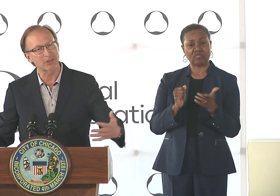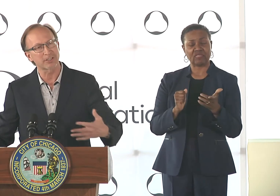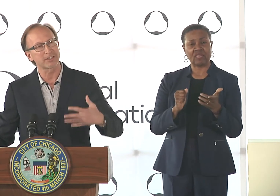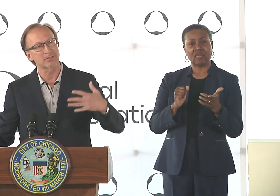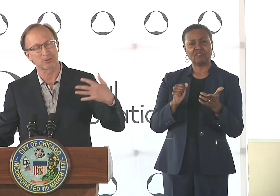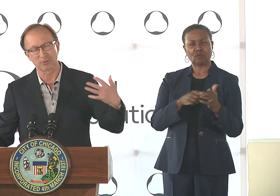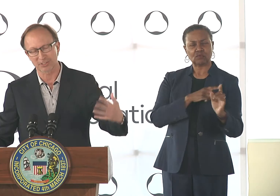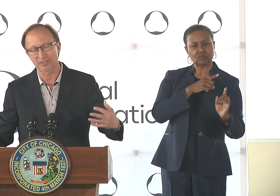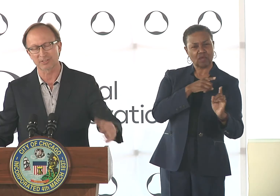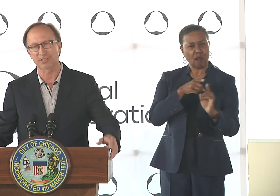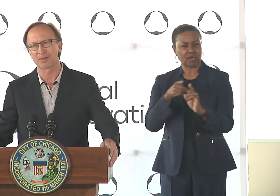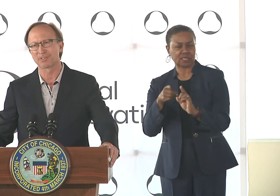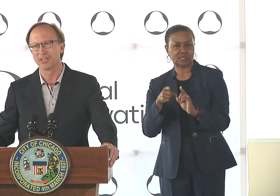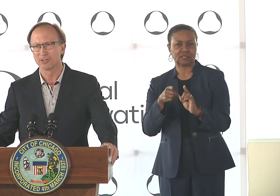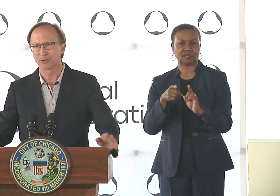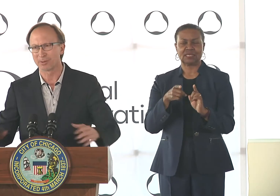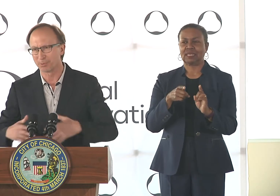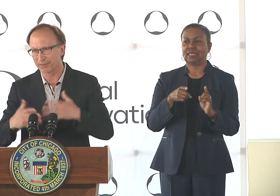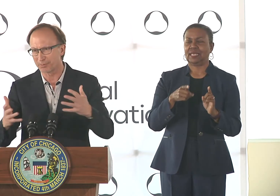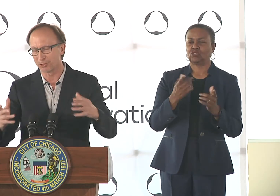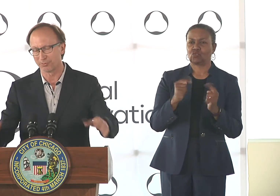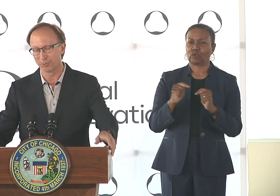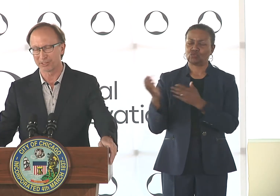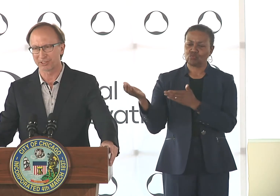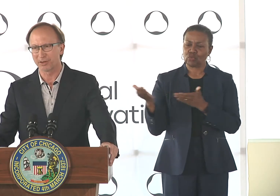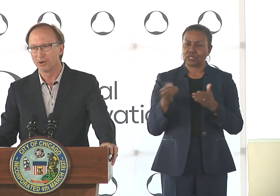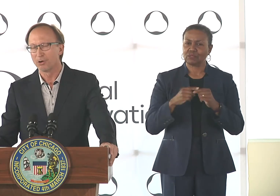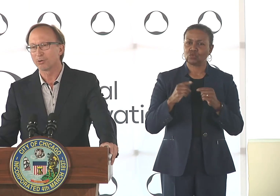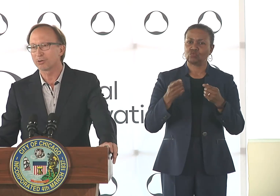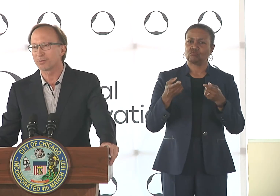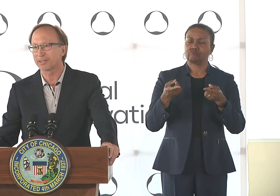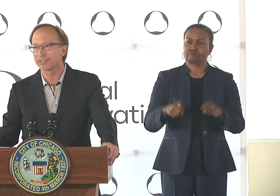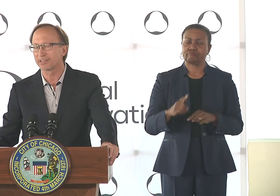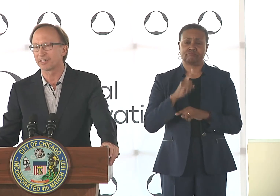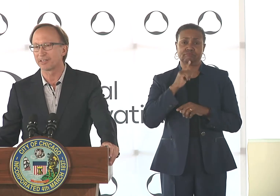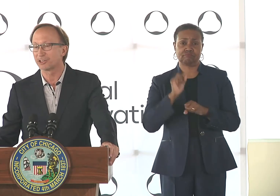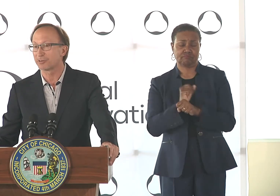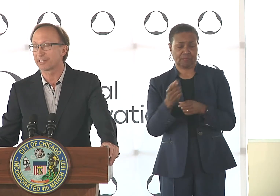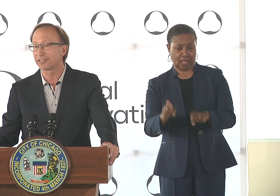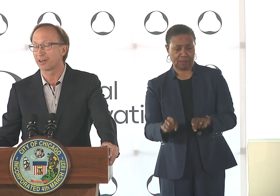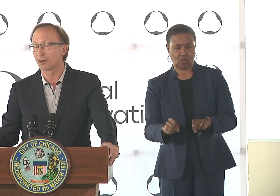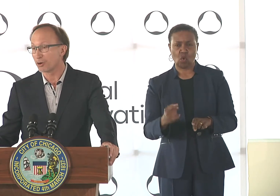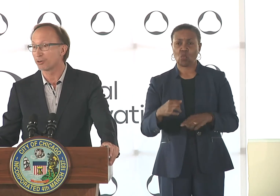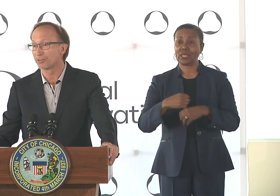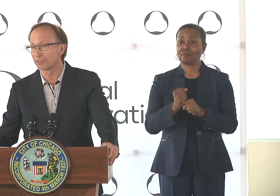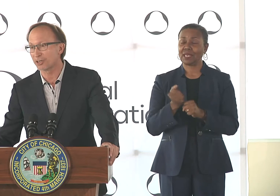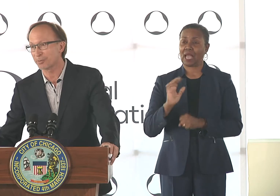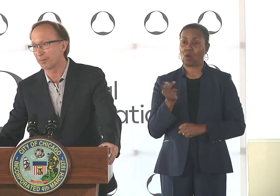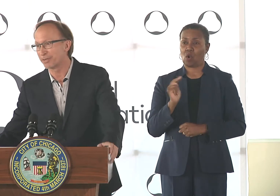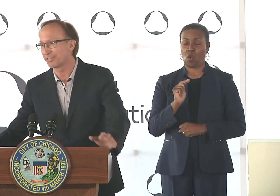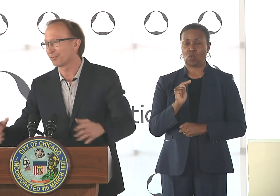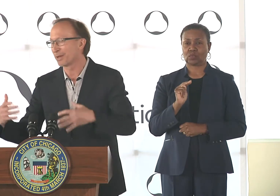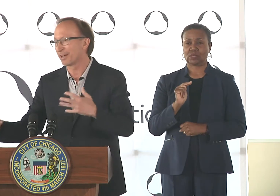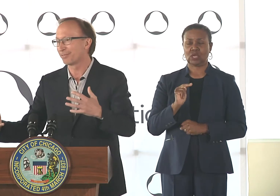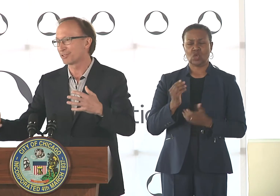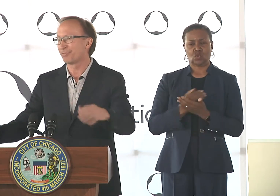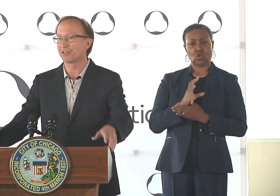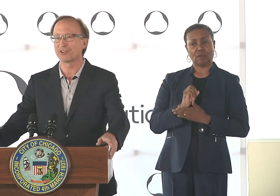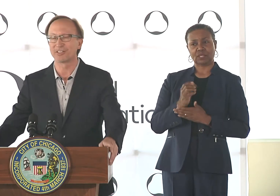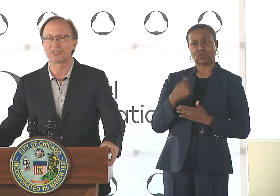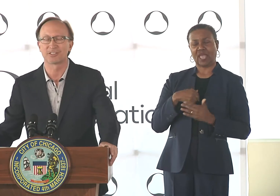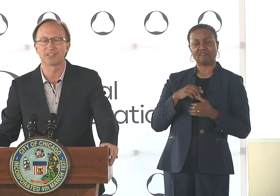those targets or those concepts, try and bring them to fruition. Or we can generate our own startup companies if we